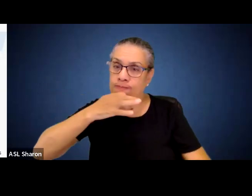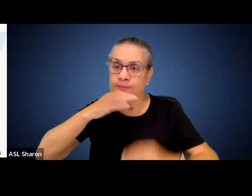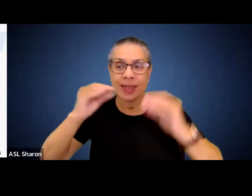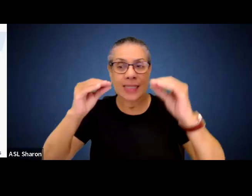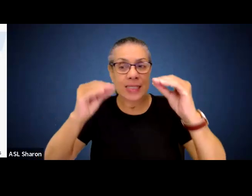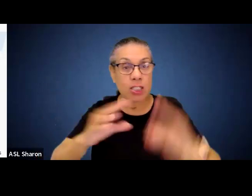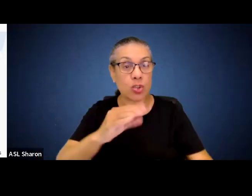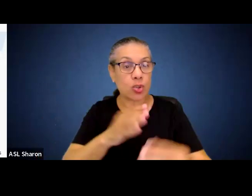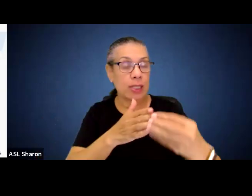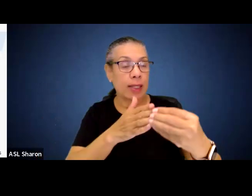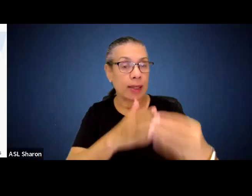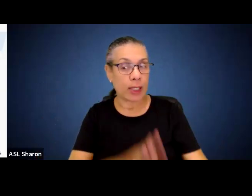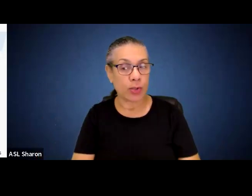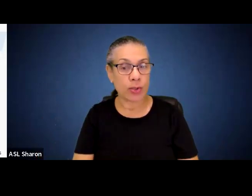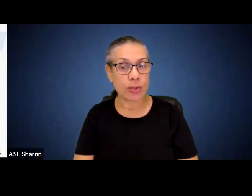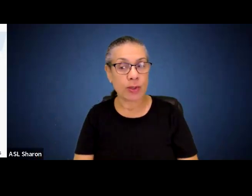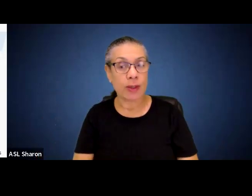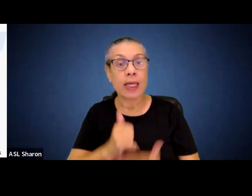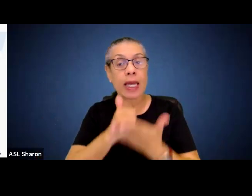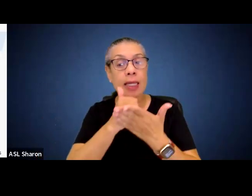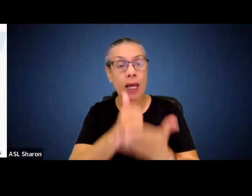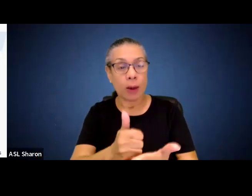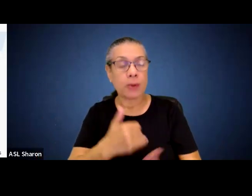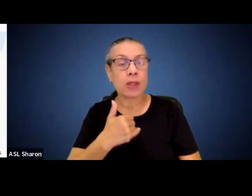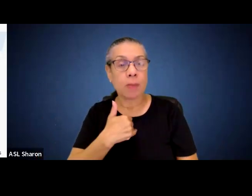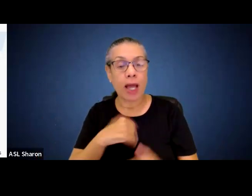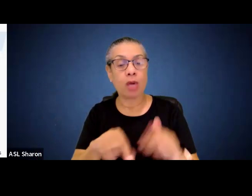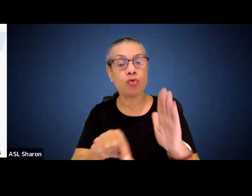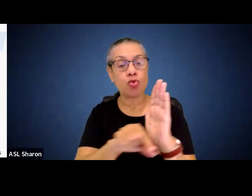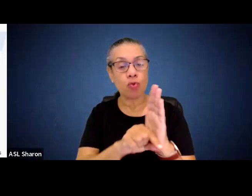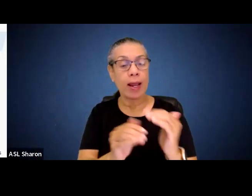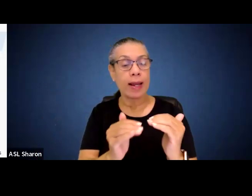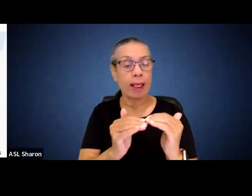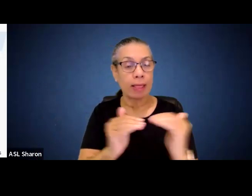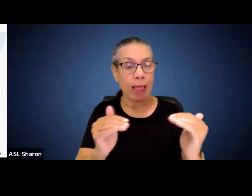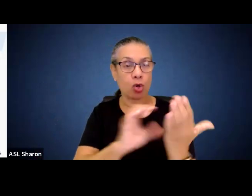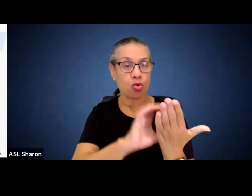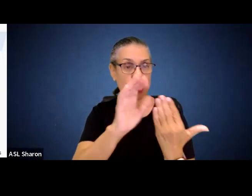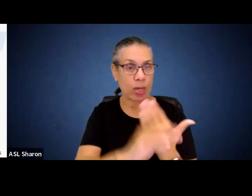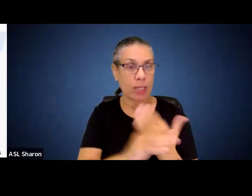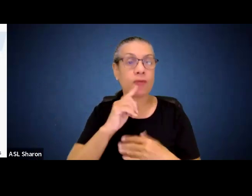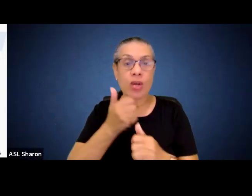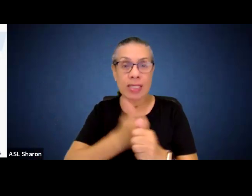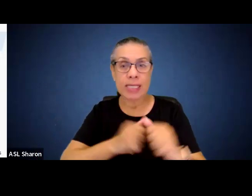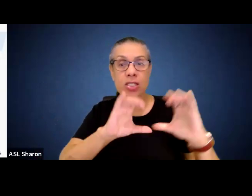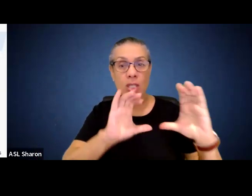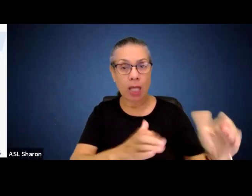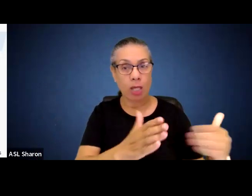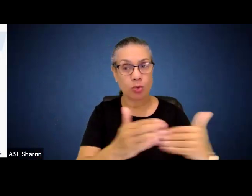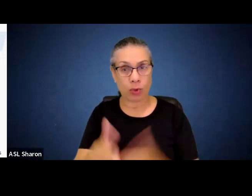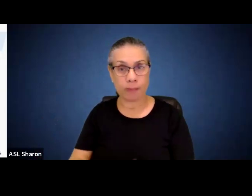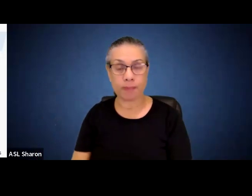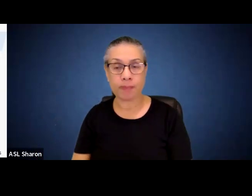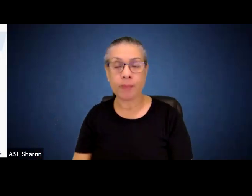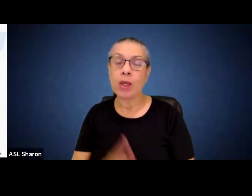leaders, and help them to implement grade-level curriculum in every classroom. We help schools to provide a strong